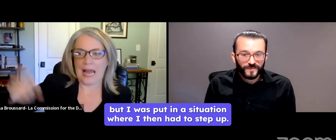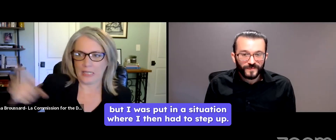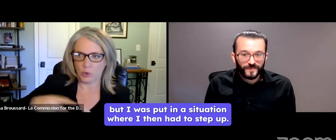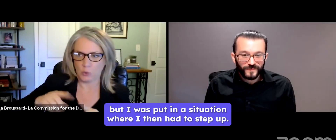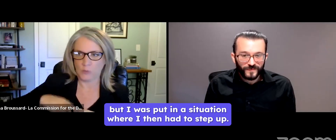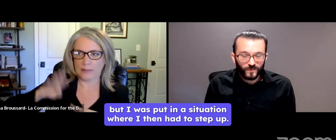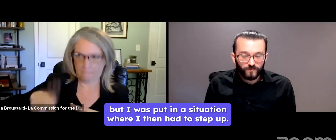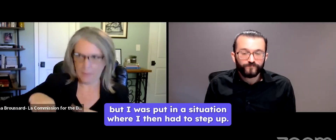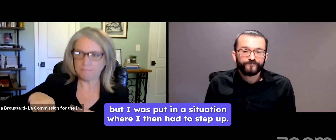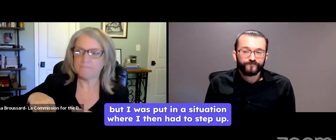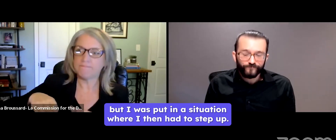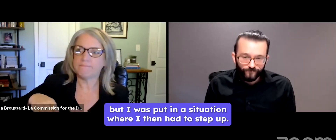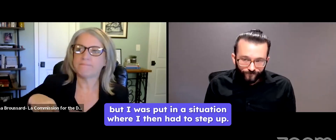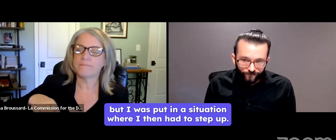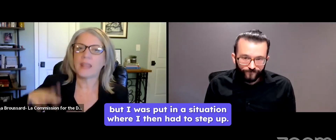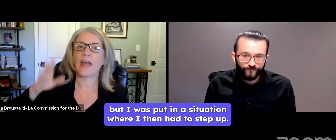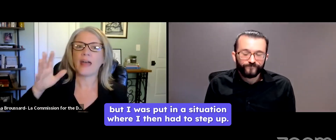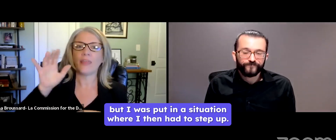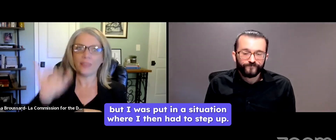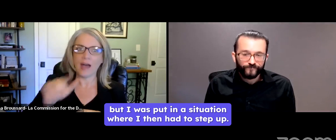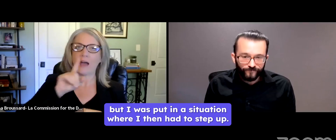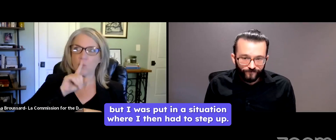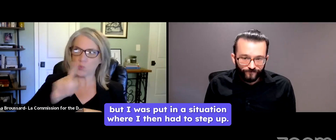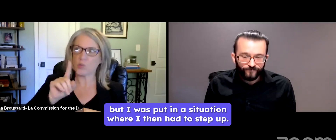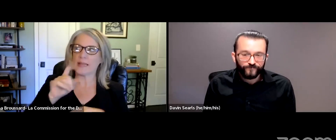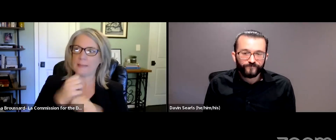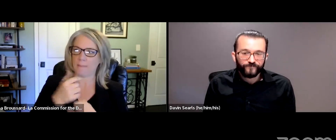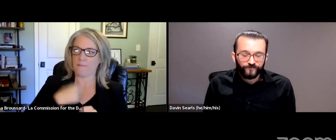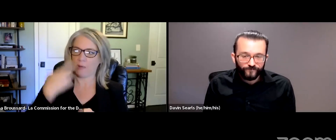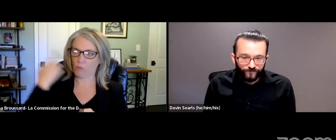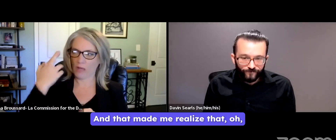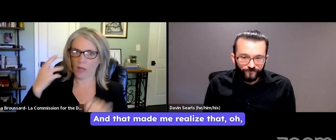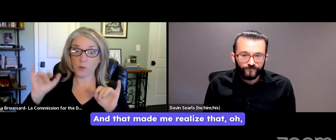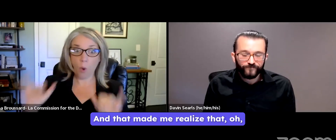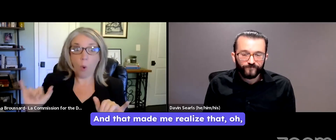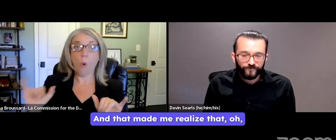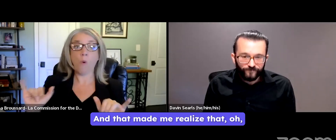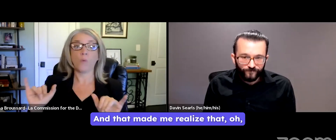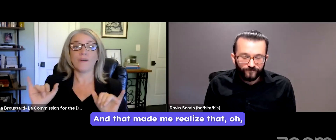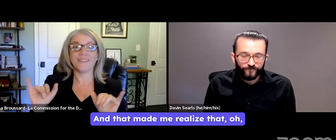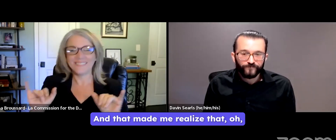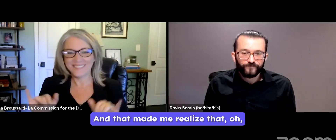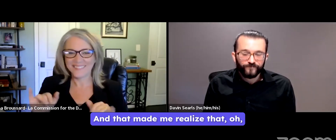was put in a situation where I then had to step up. And that made me